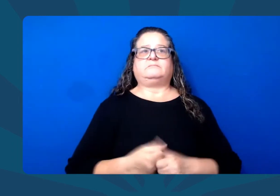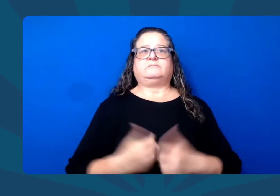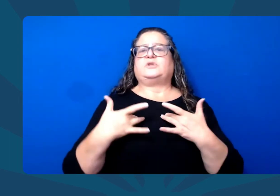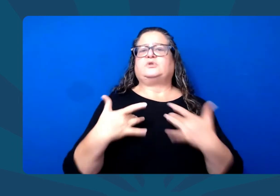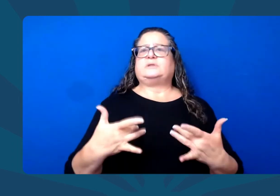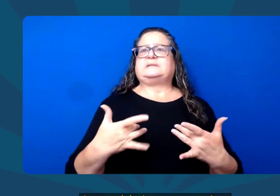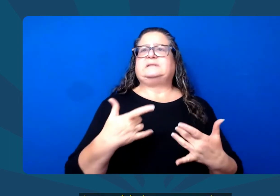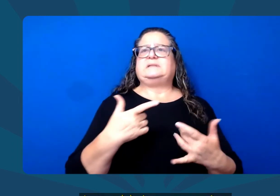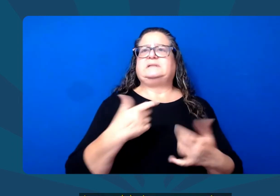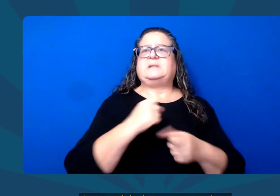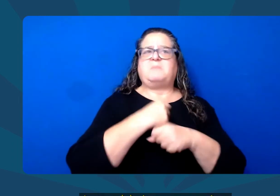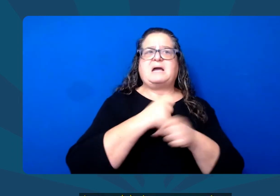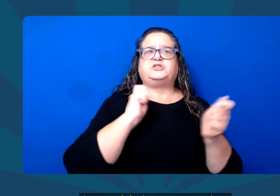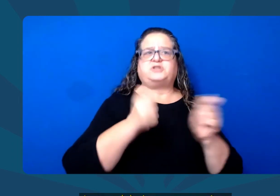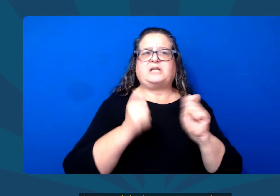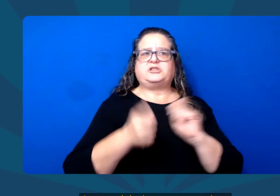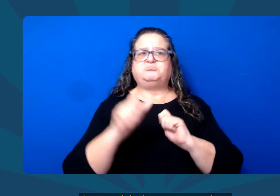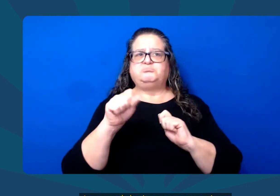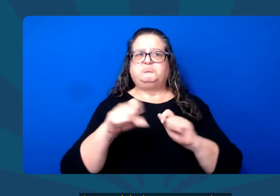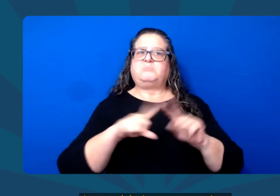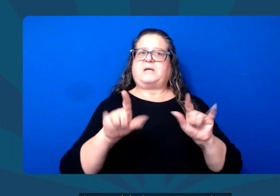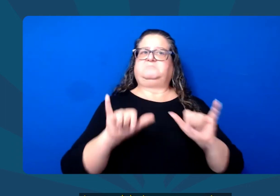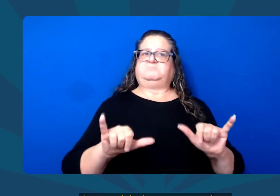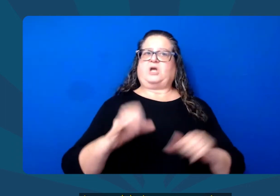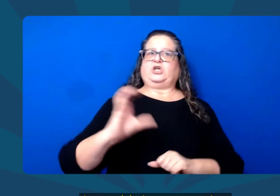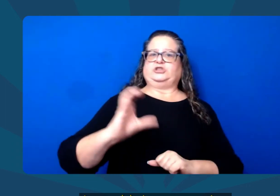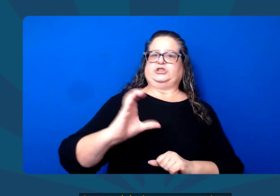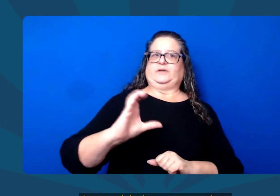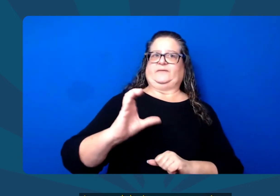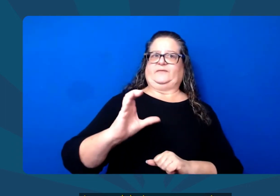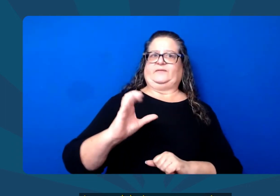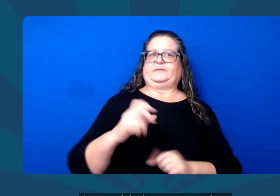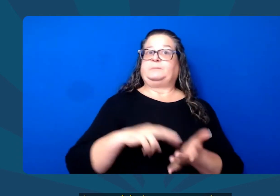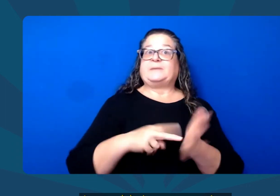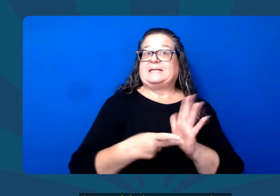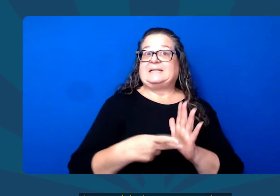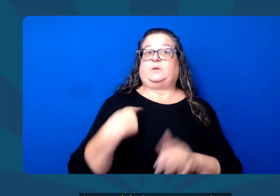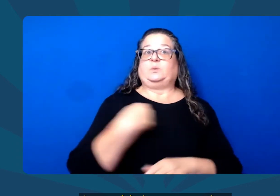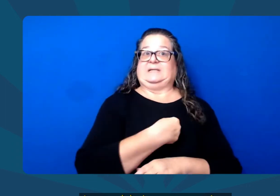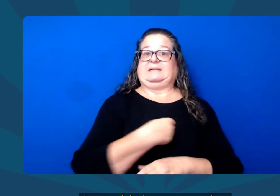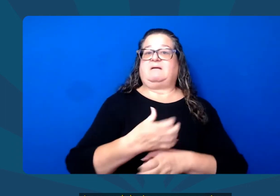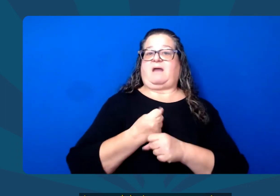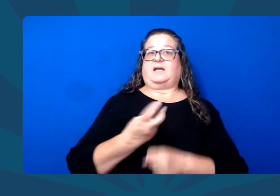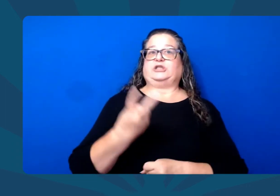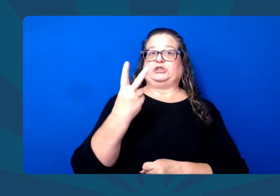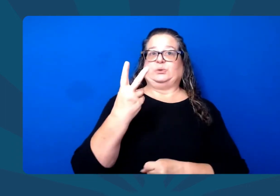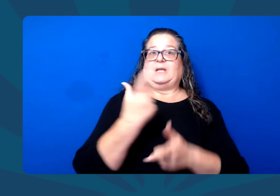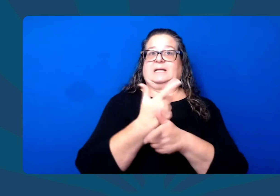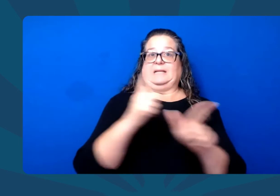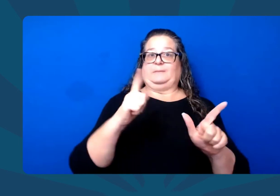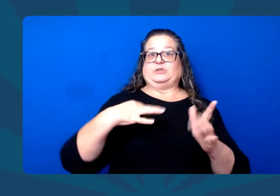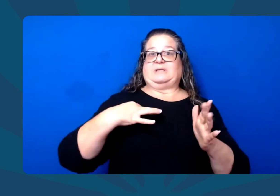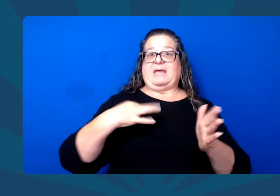years. As usual, being conservatives means we get a primary from